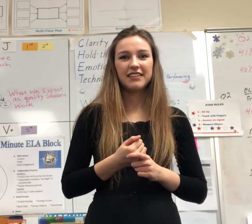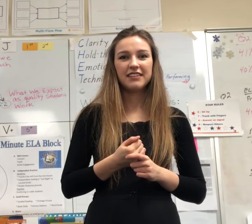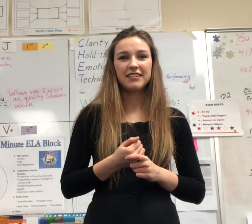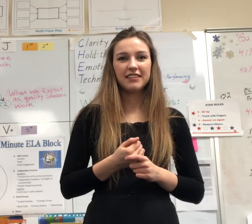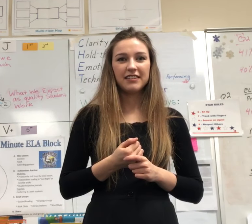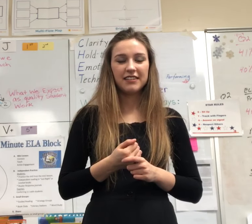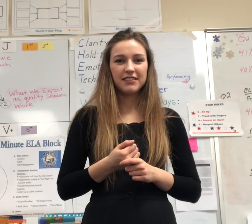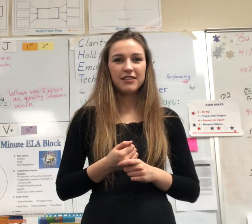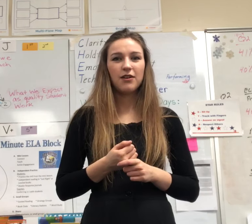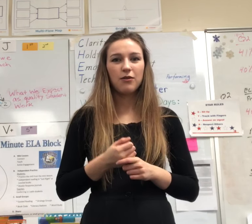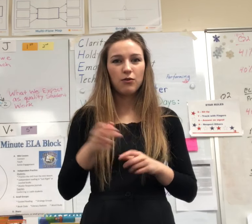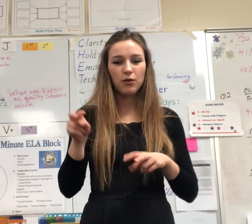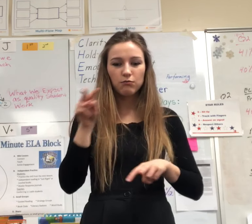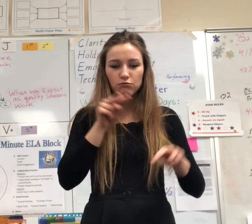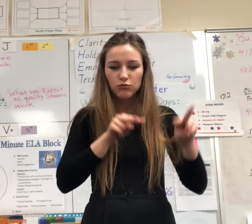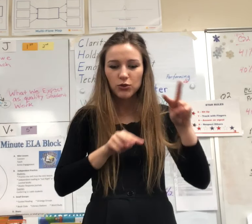you're recording what you're observing.